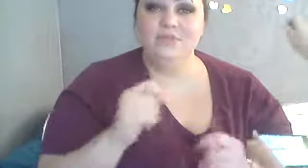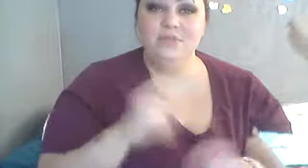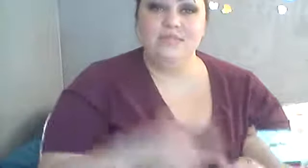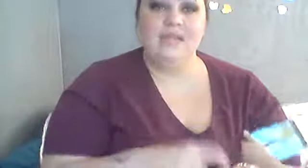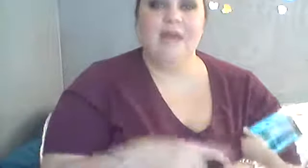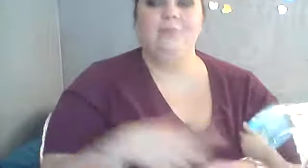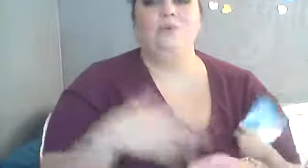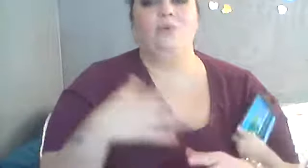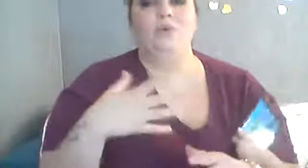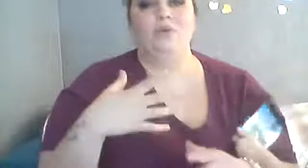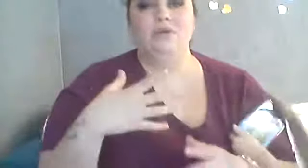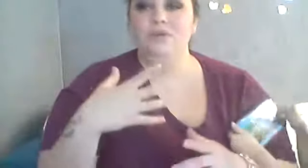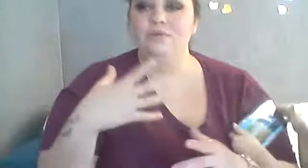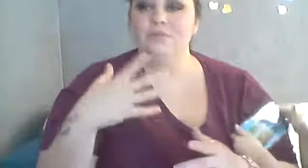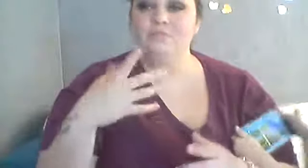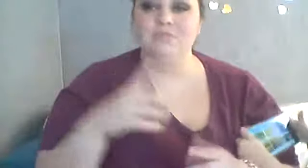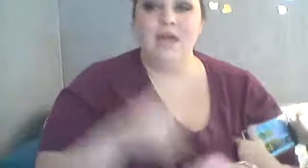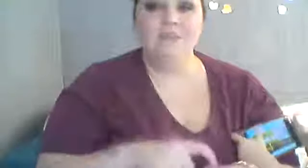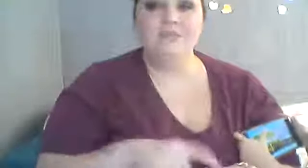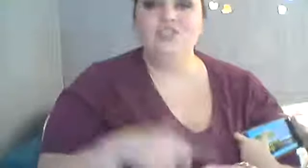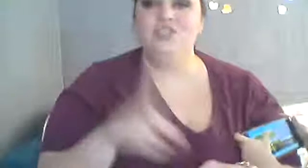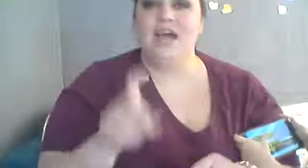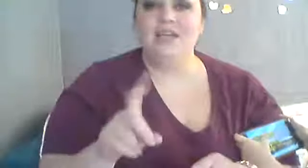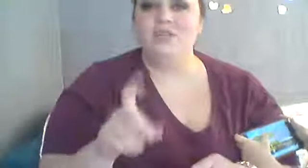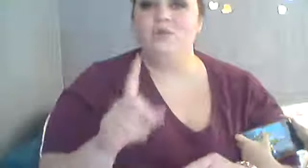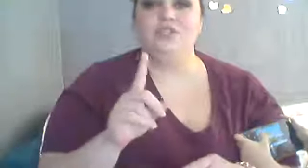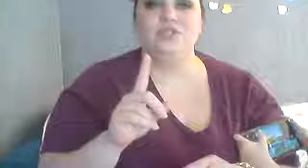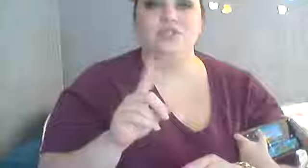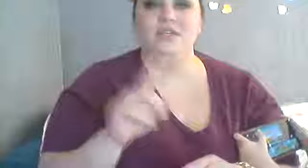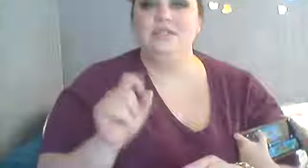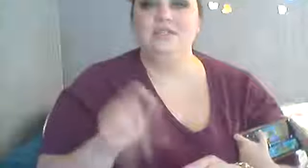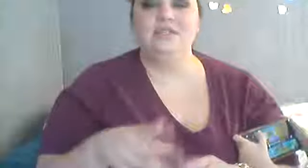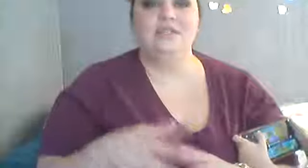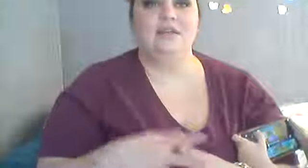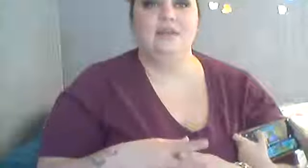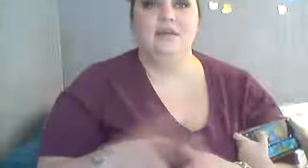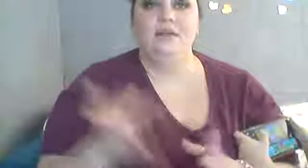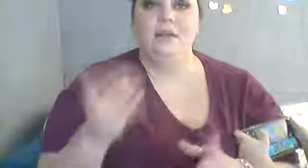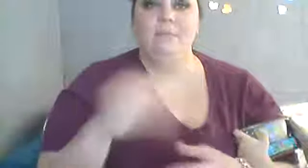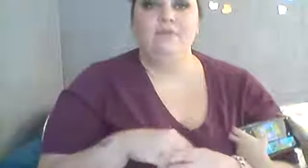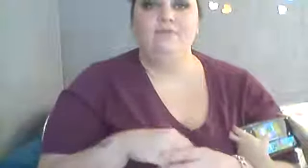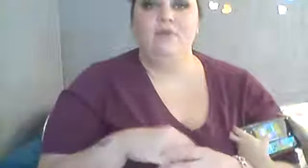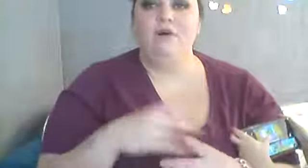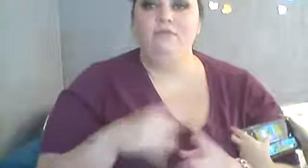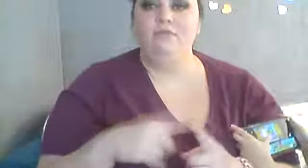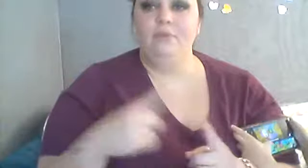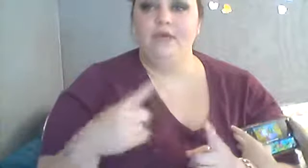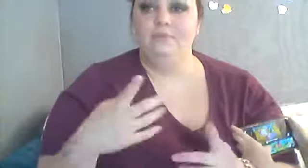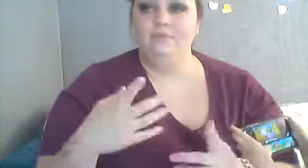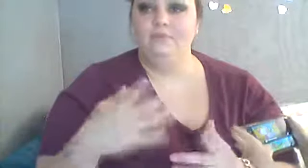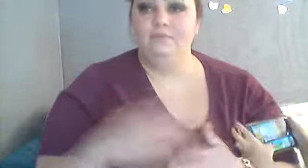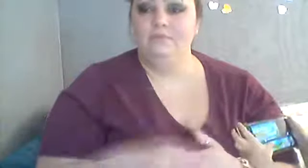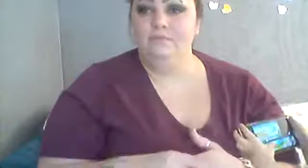tutoring time or, you know, some time to just ask questions and be involved, but